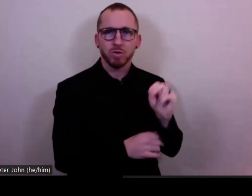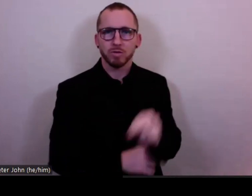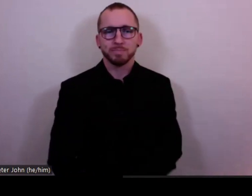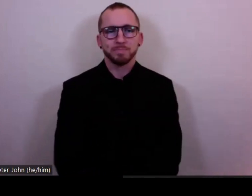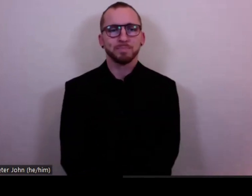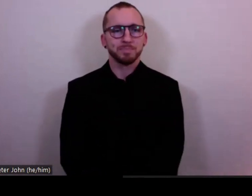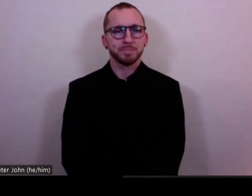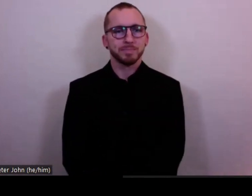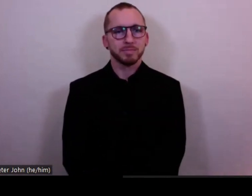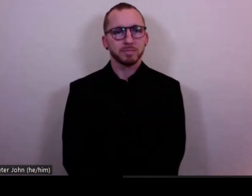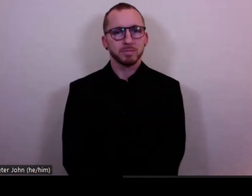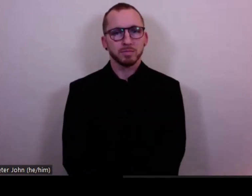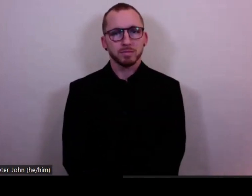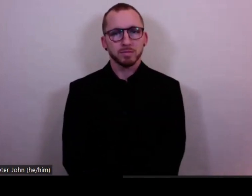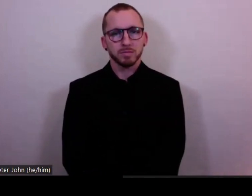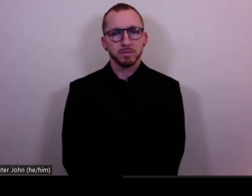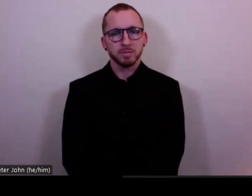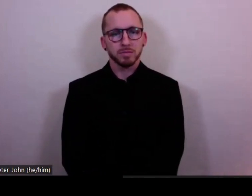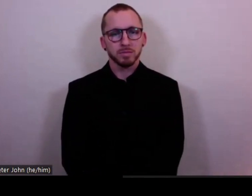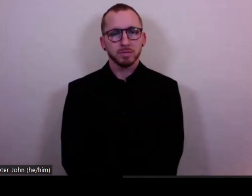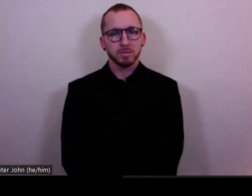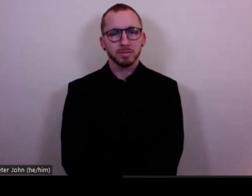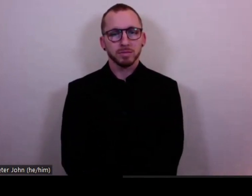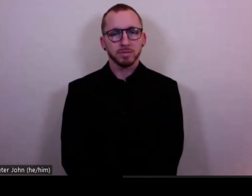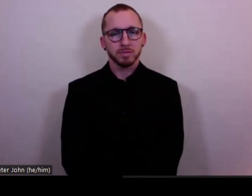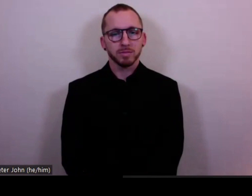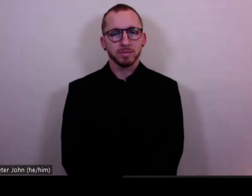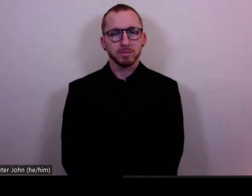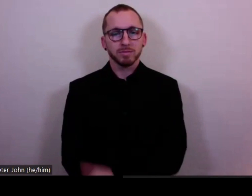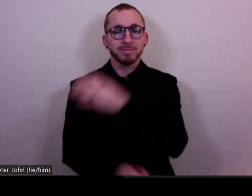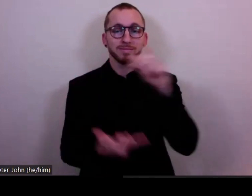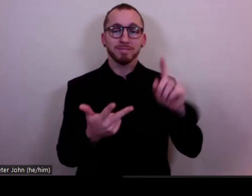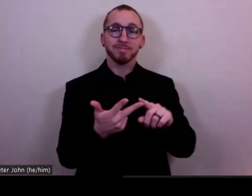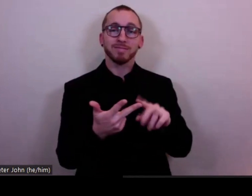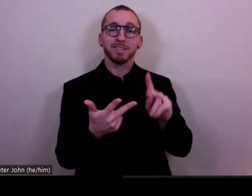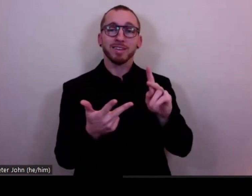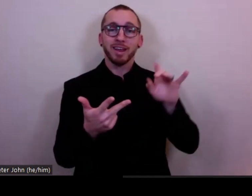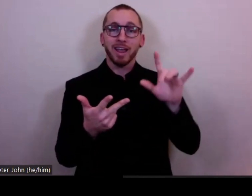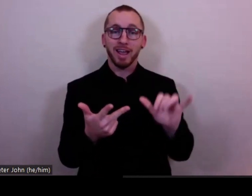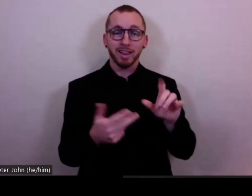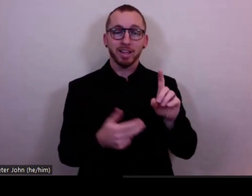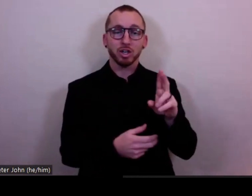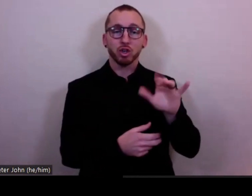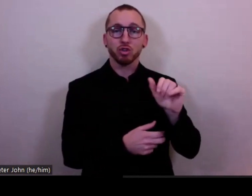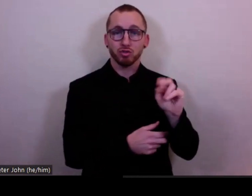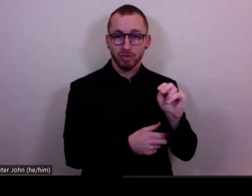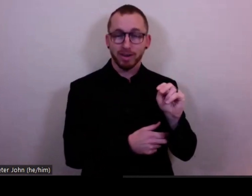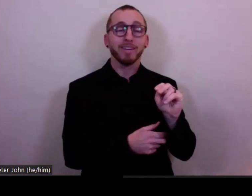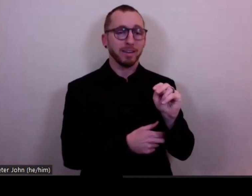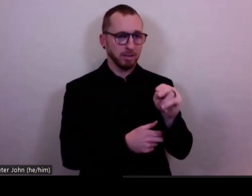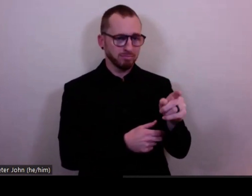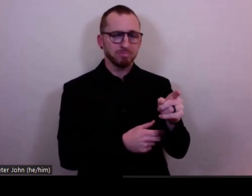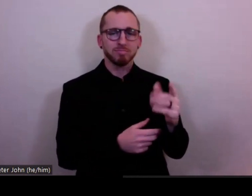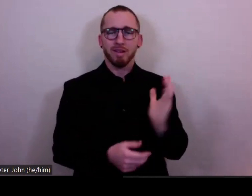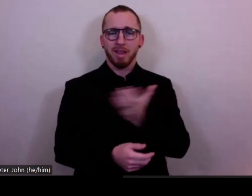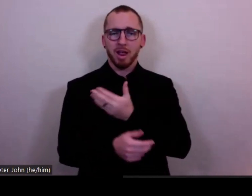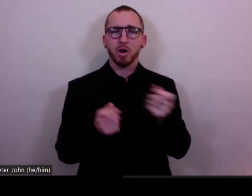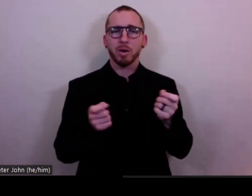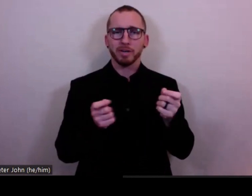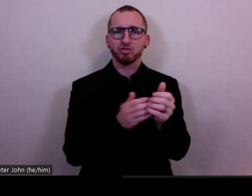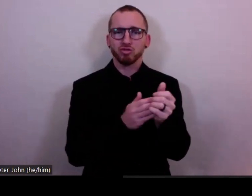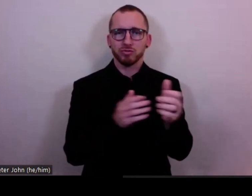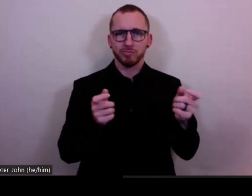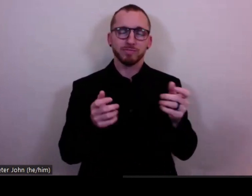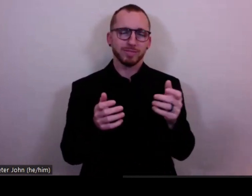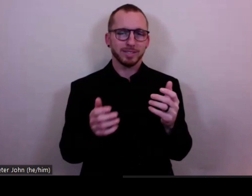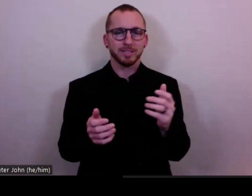And then, of course, Kelly Moran, our administrative director, has been leading and steering the Across the Lifespan Conference for the